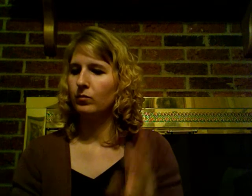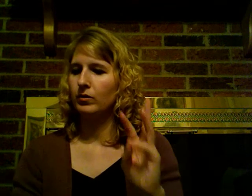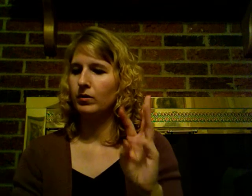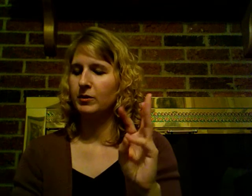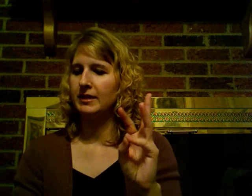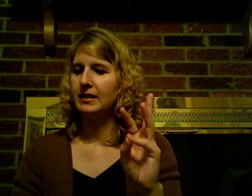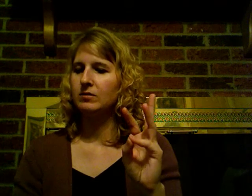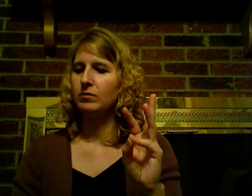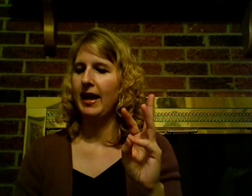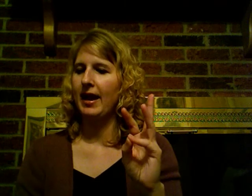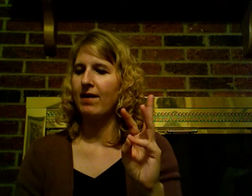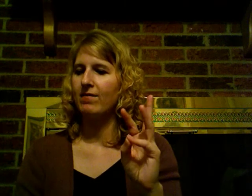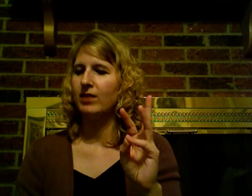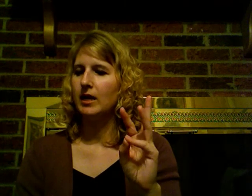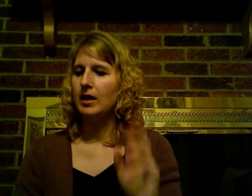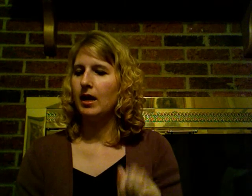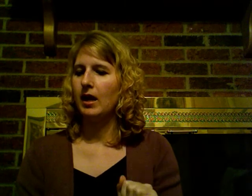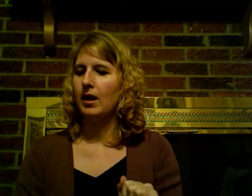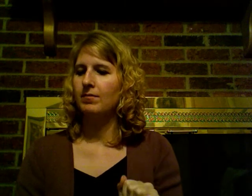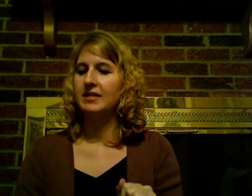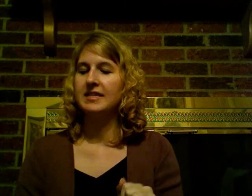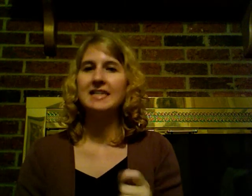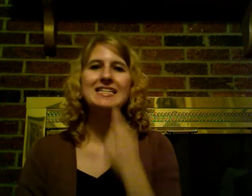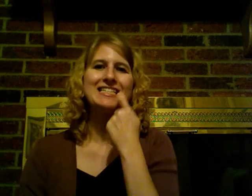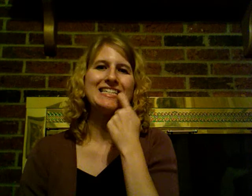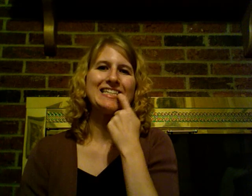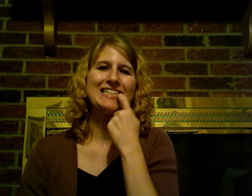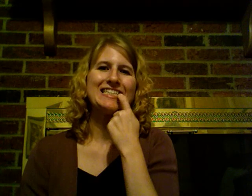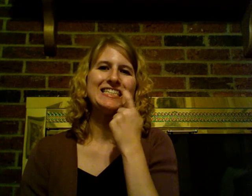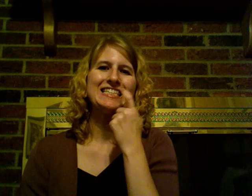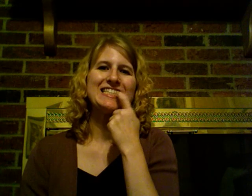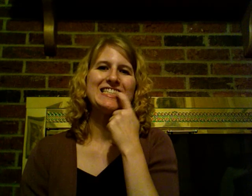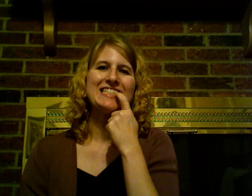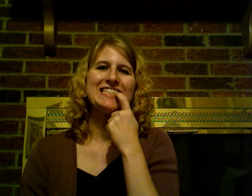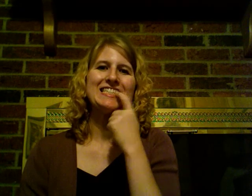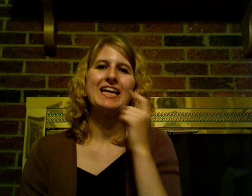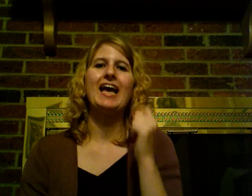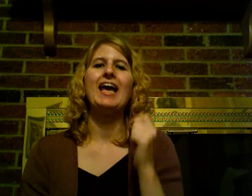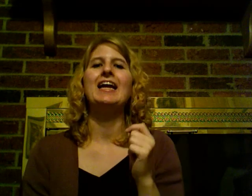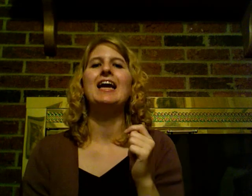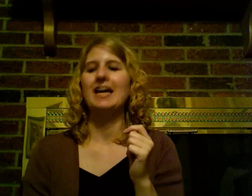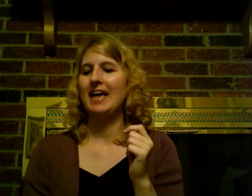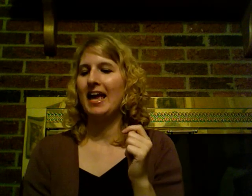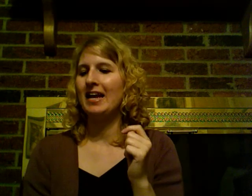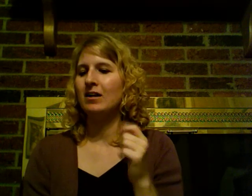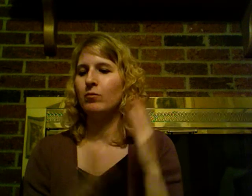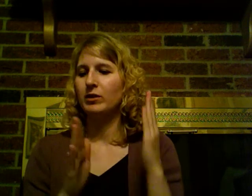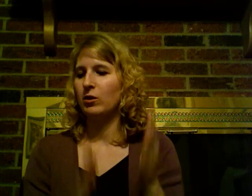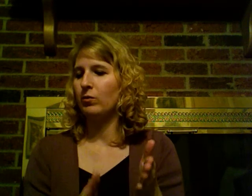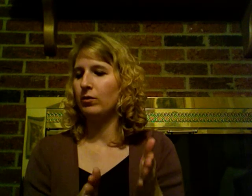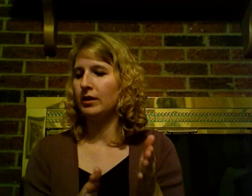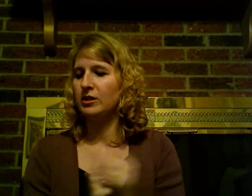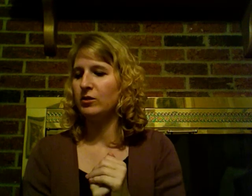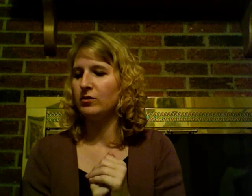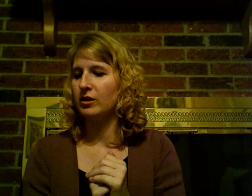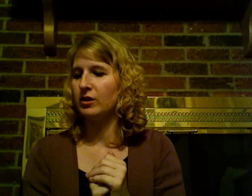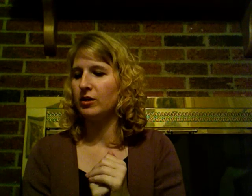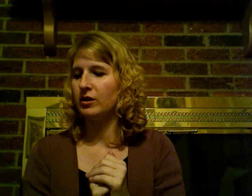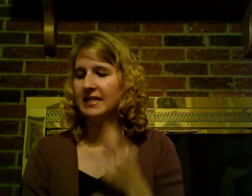number 6, we have the dentist. And again, we don't need to use the for